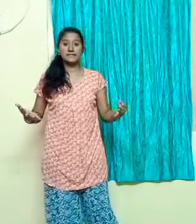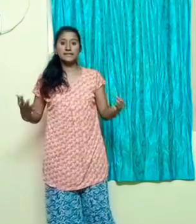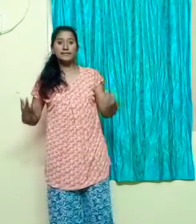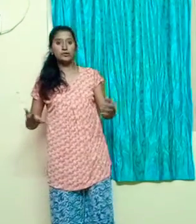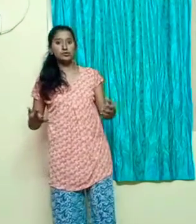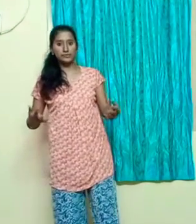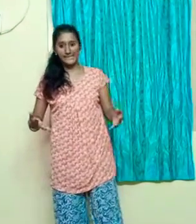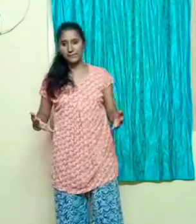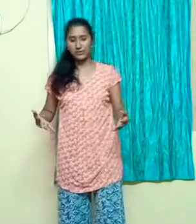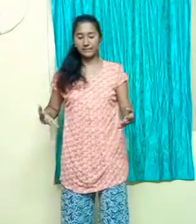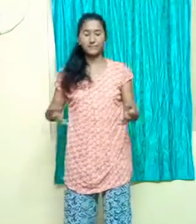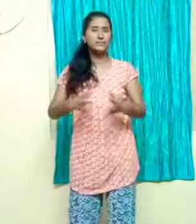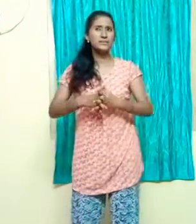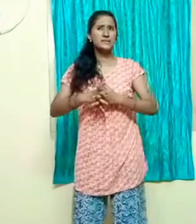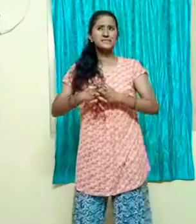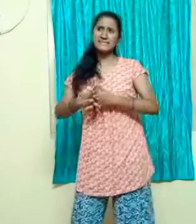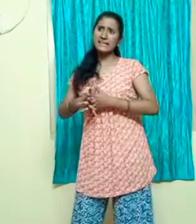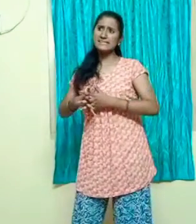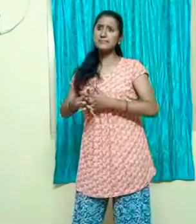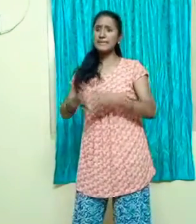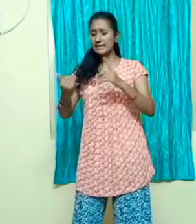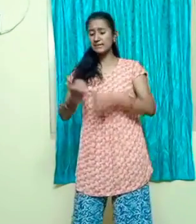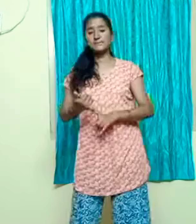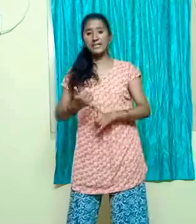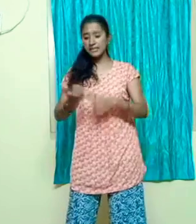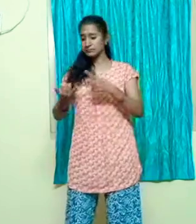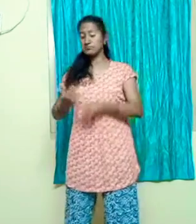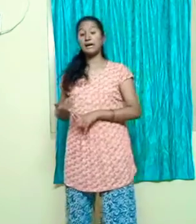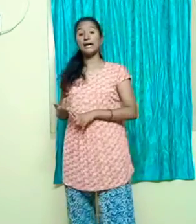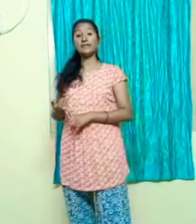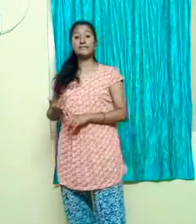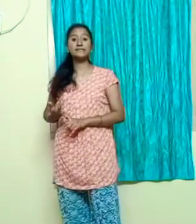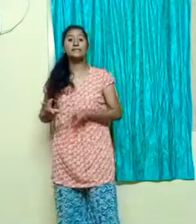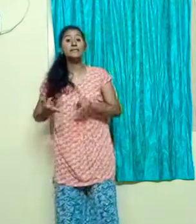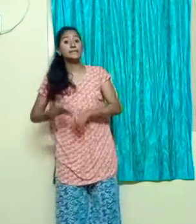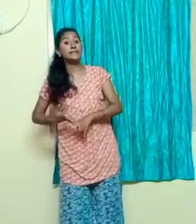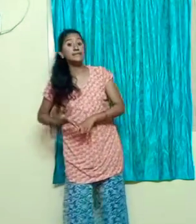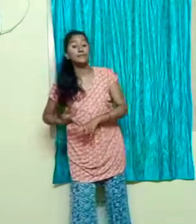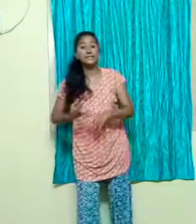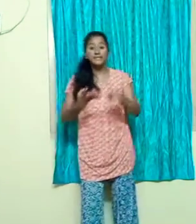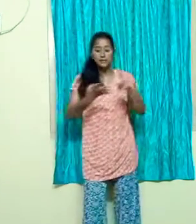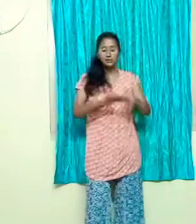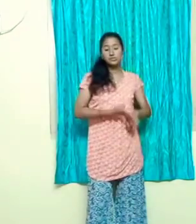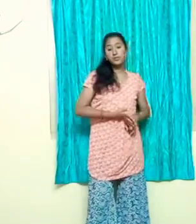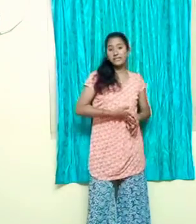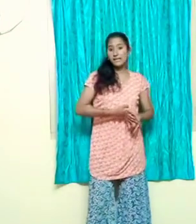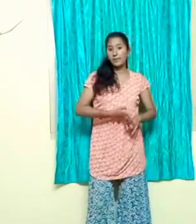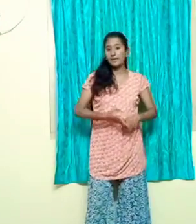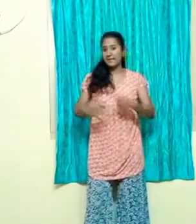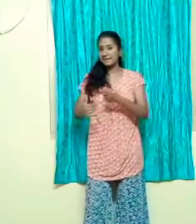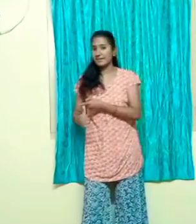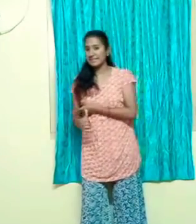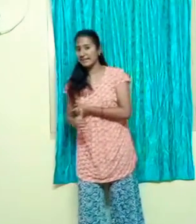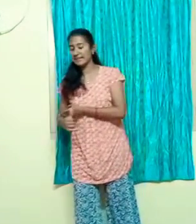Here we go to explore them. They are simply speed, accuracy, reliability, storage capability,